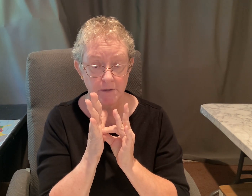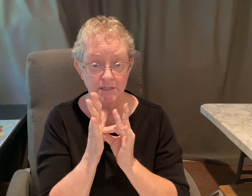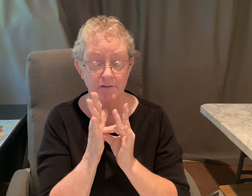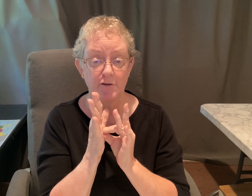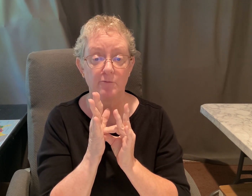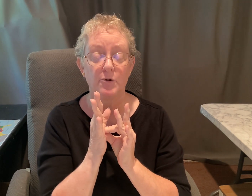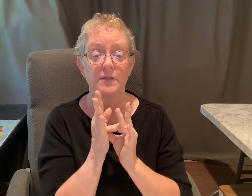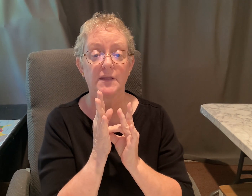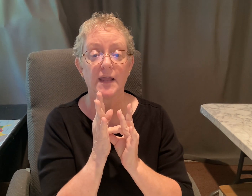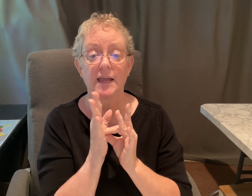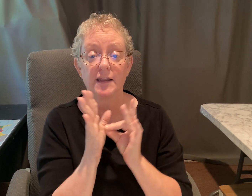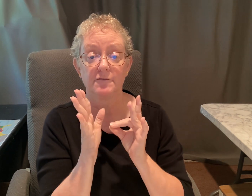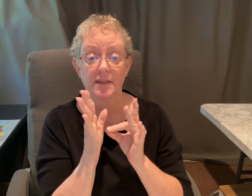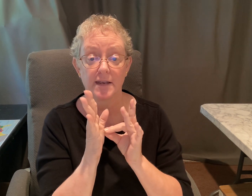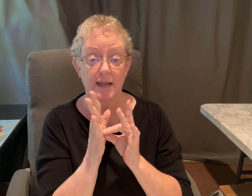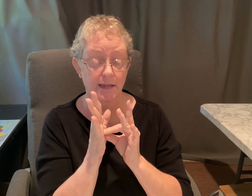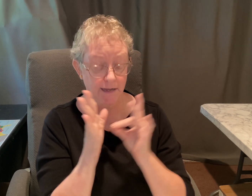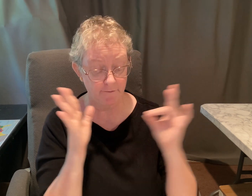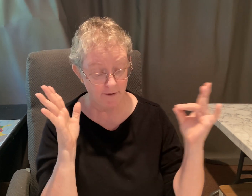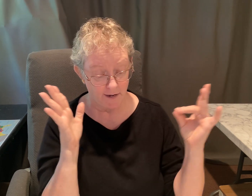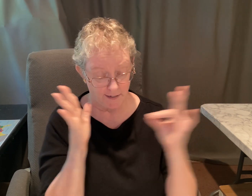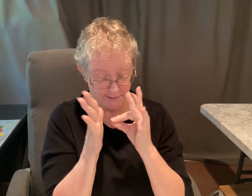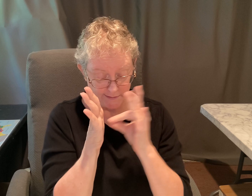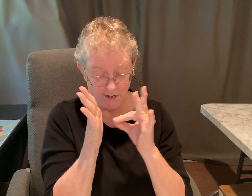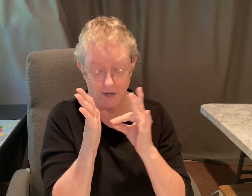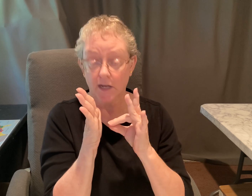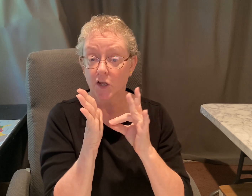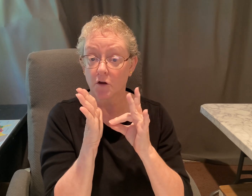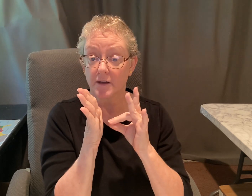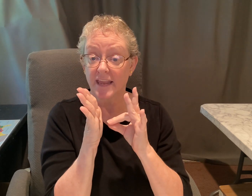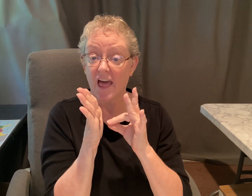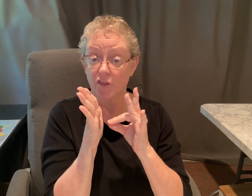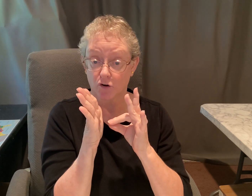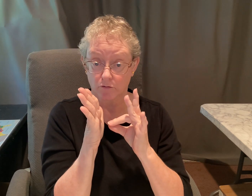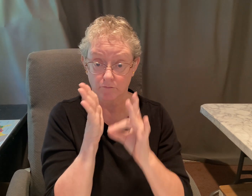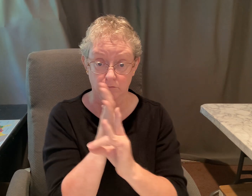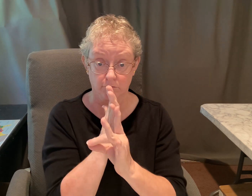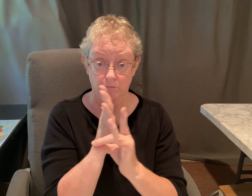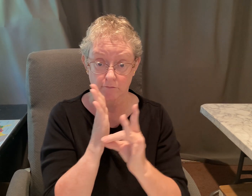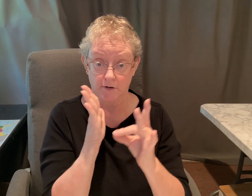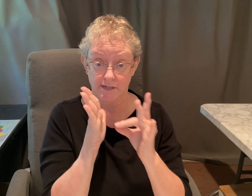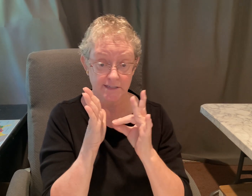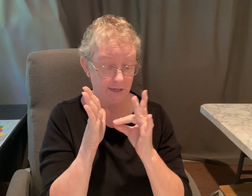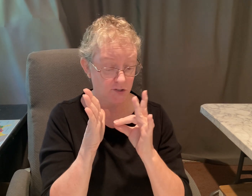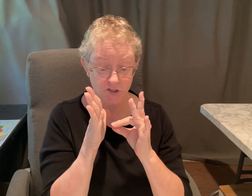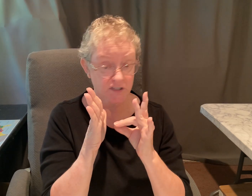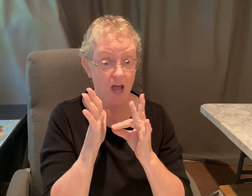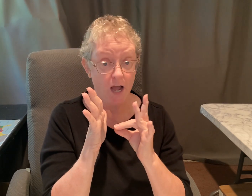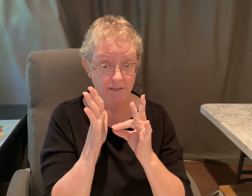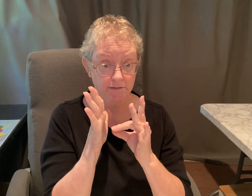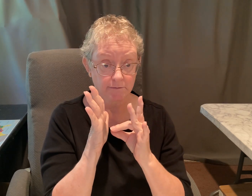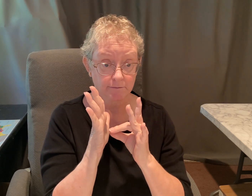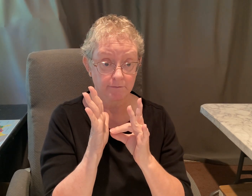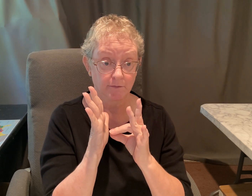if you put the negative and the negative? It's not going to go together. It's just not.